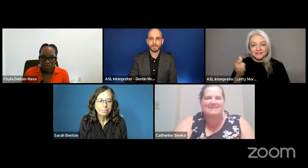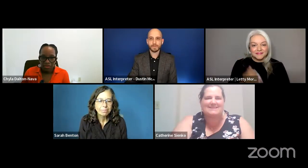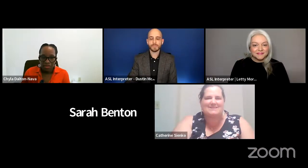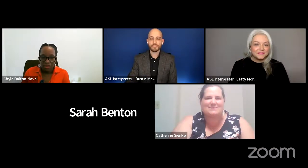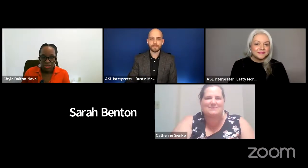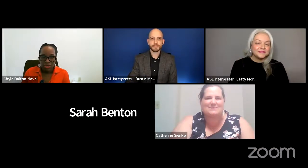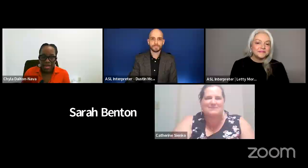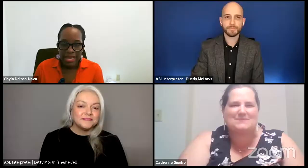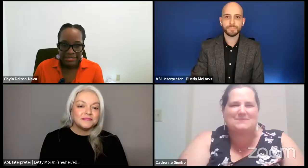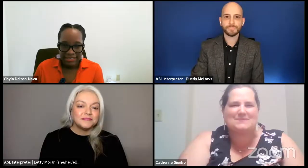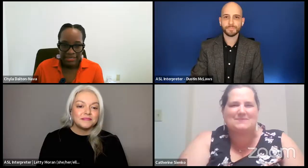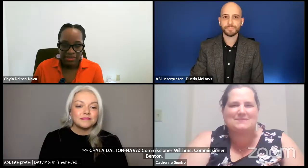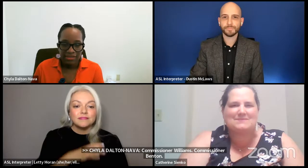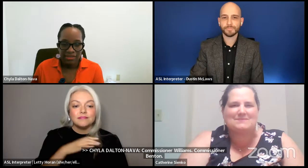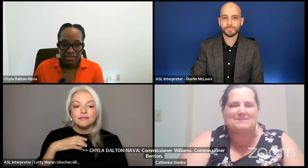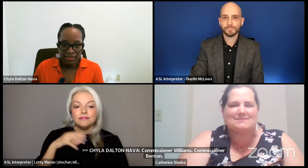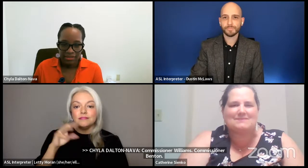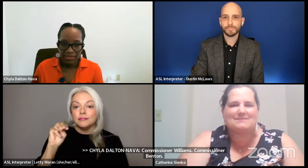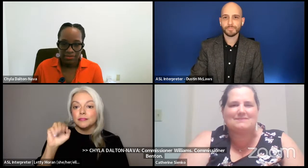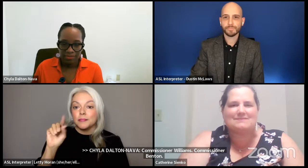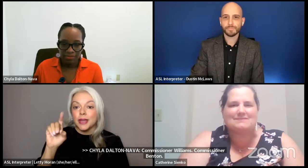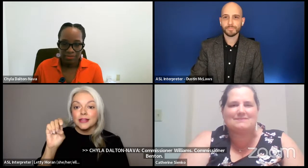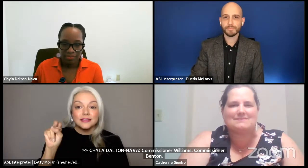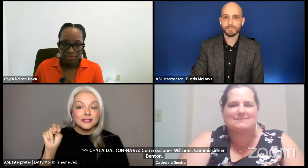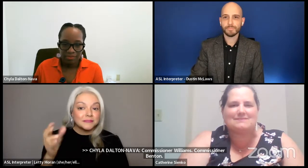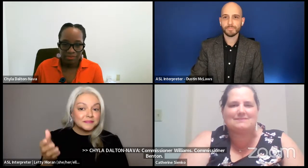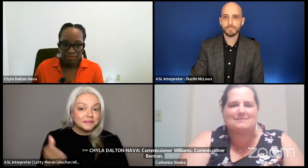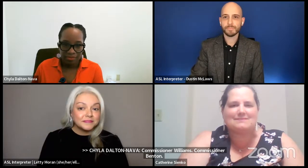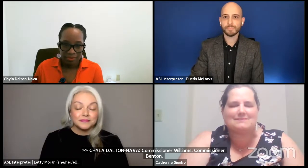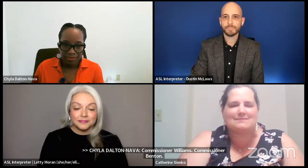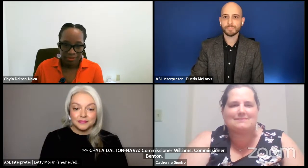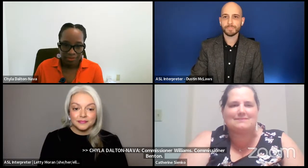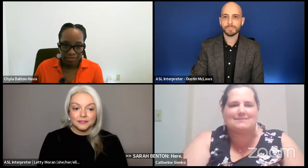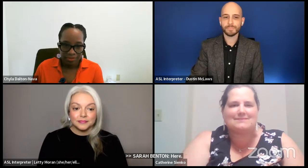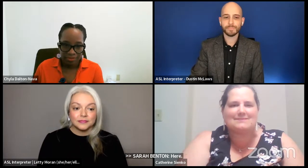Here. Commissioner Madsen.